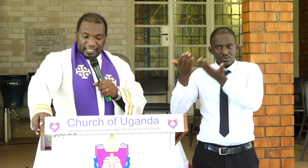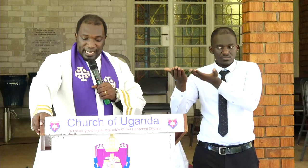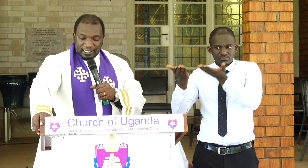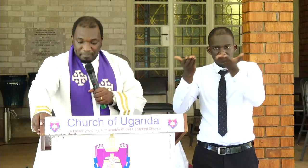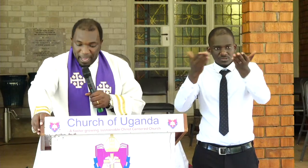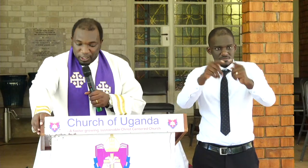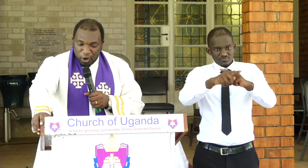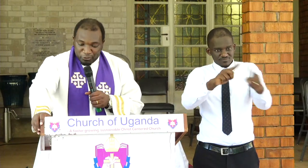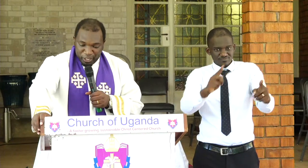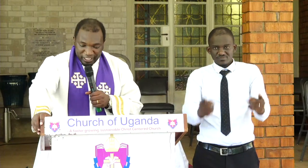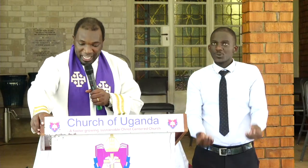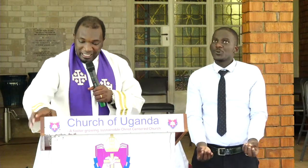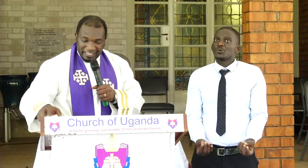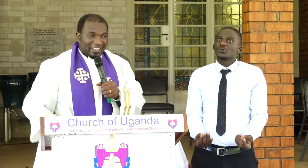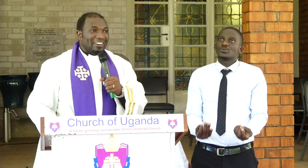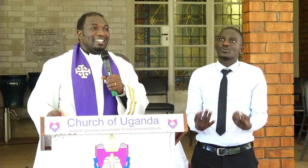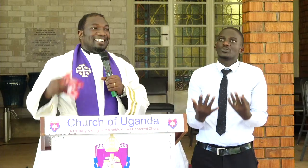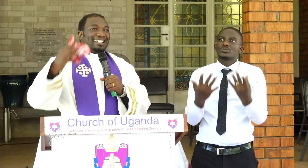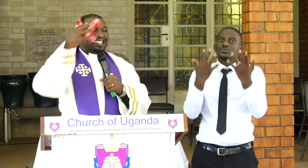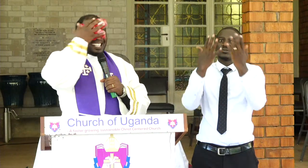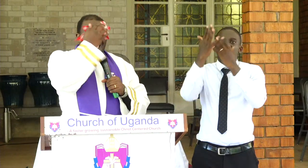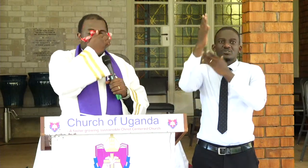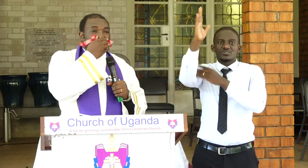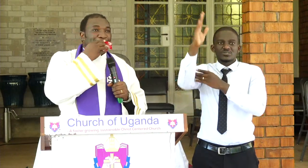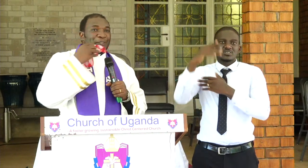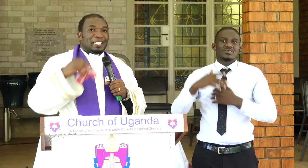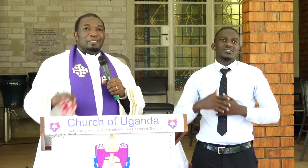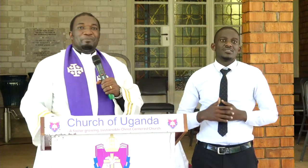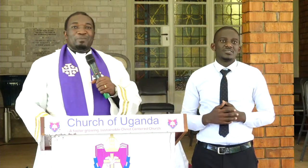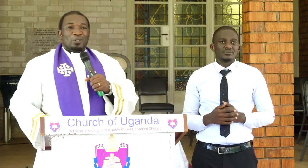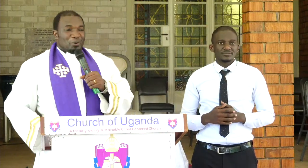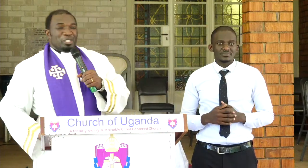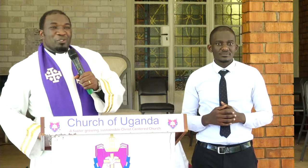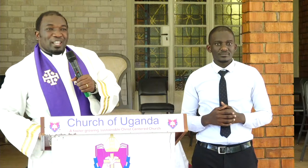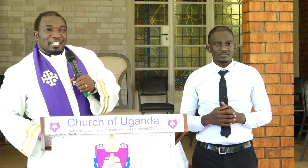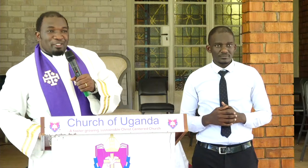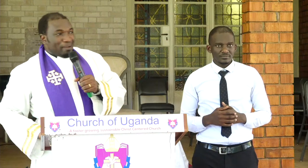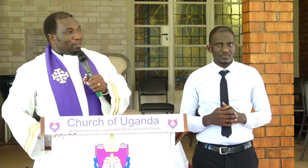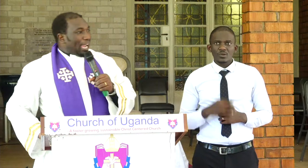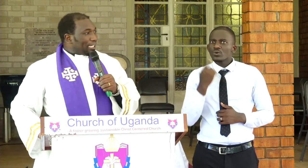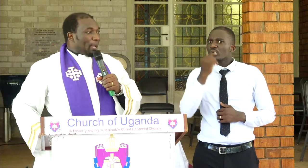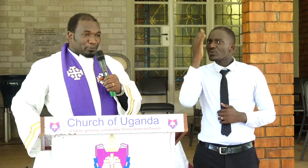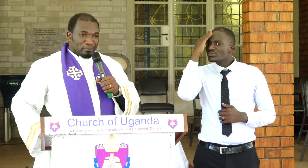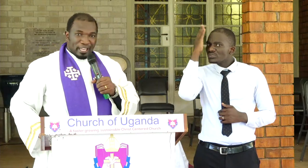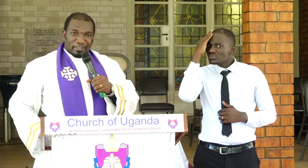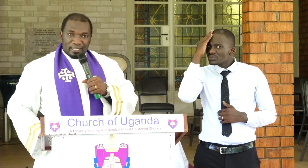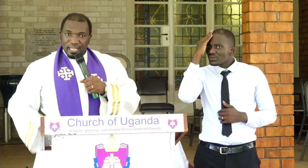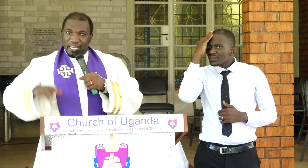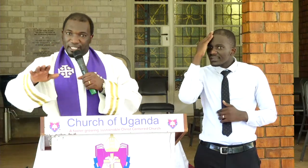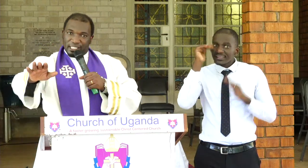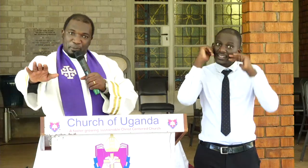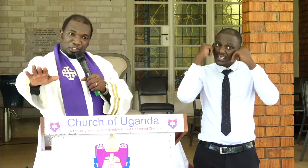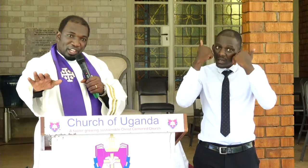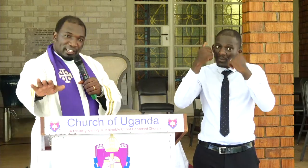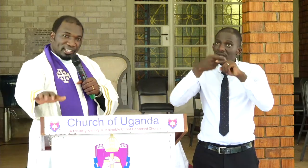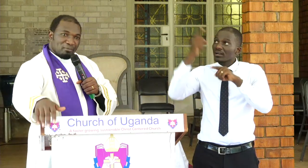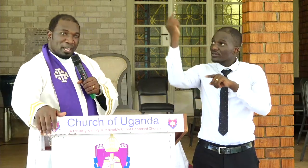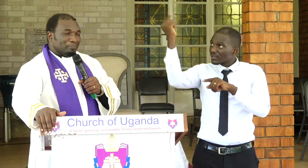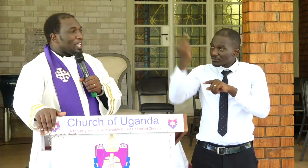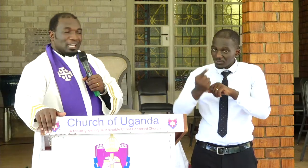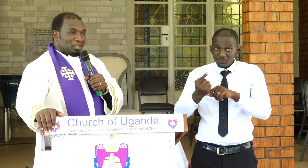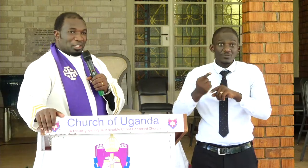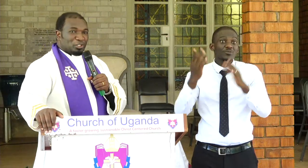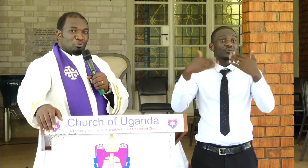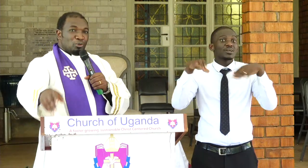offered it as a burnt offering to God. Hallelujah. Who knew that a ram can come from heaven and just be stuck